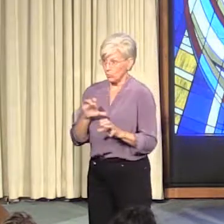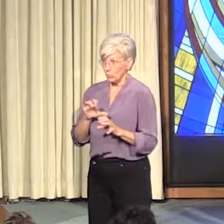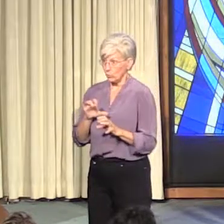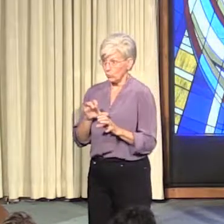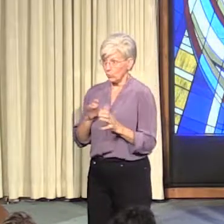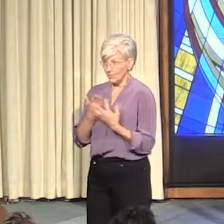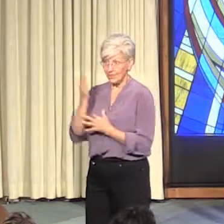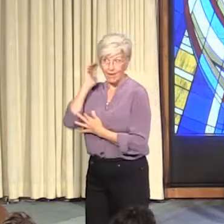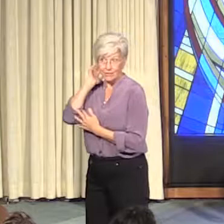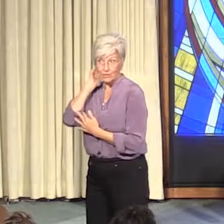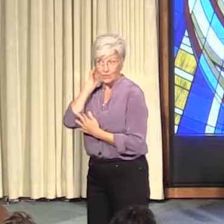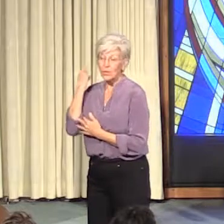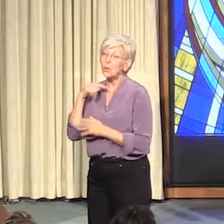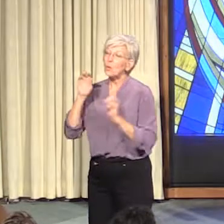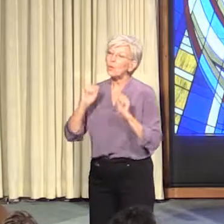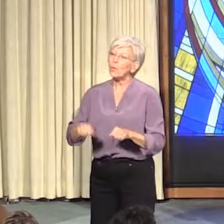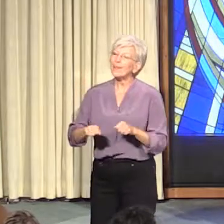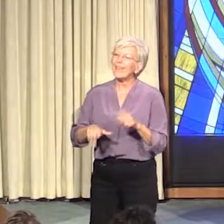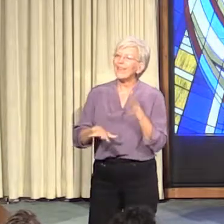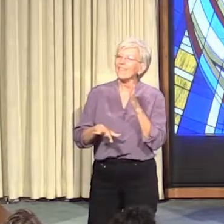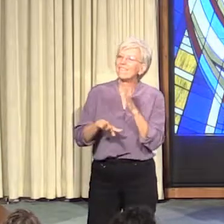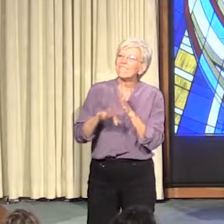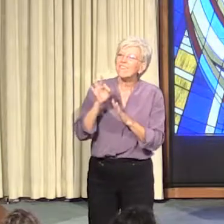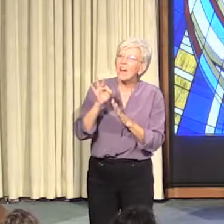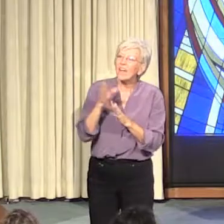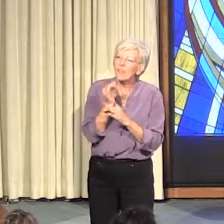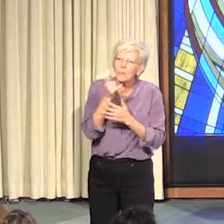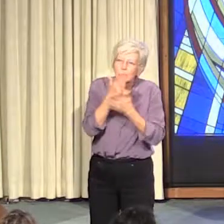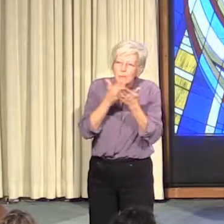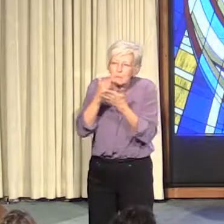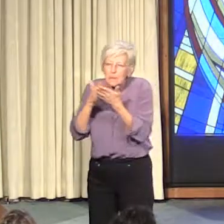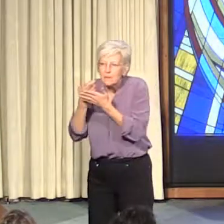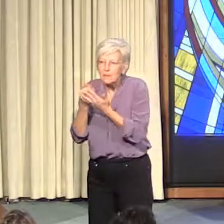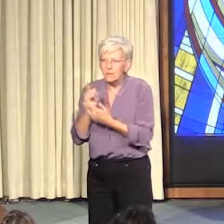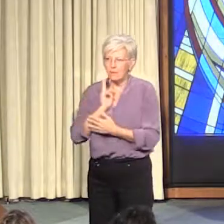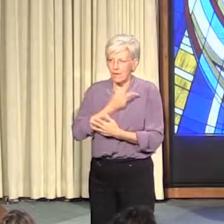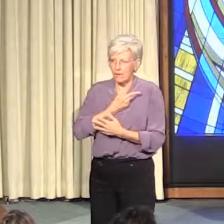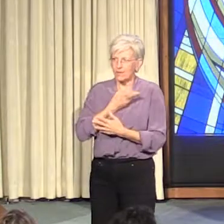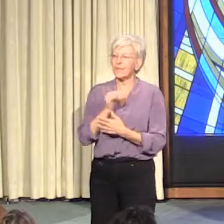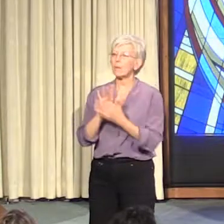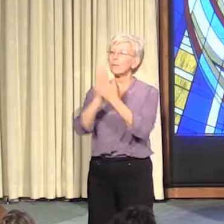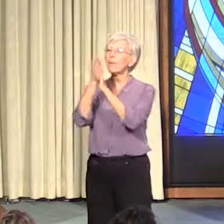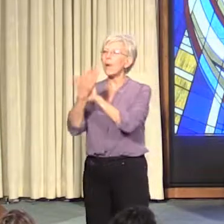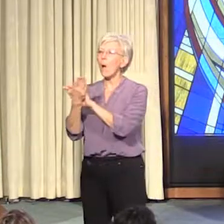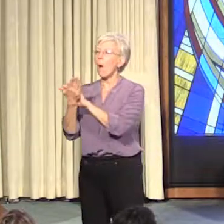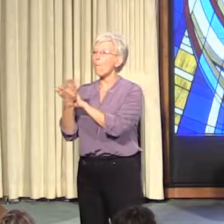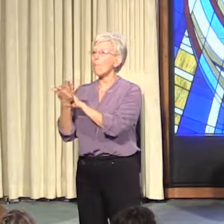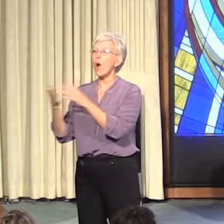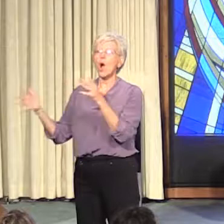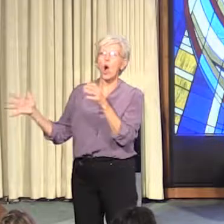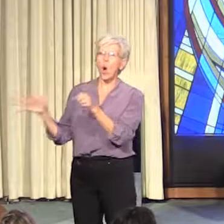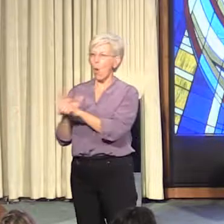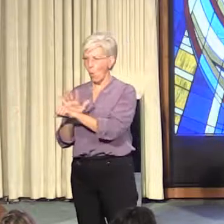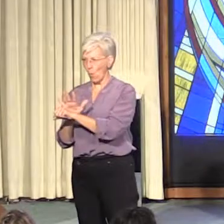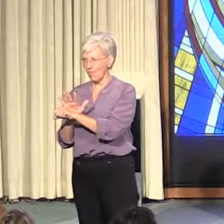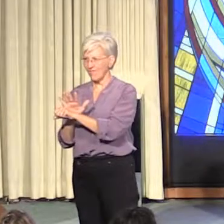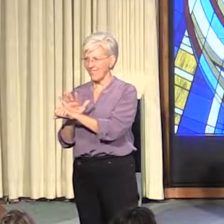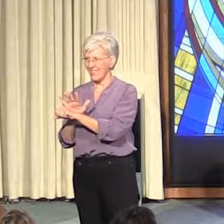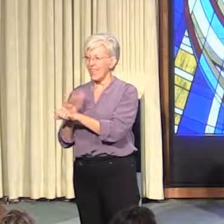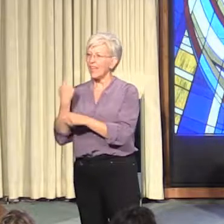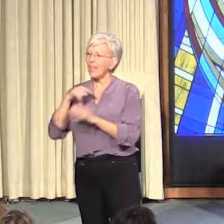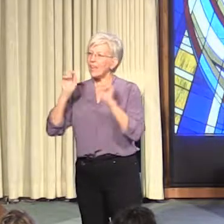we can find those pieces of us, we can become whole, and we can truly